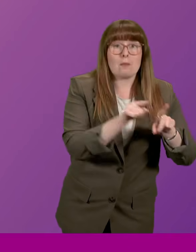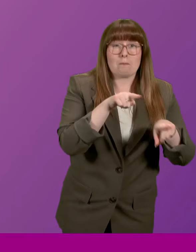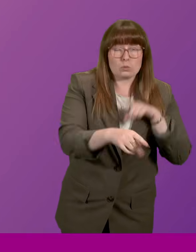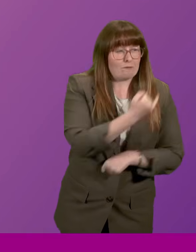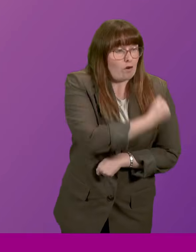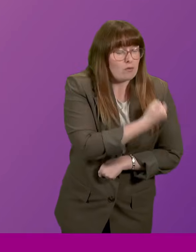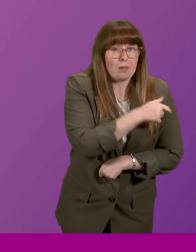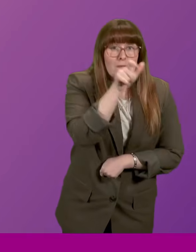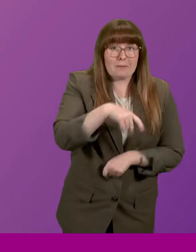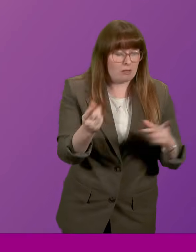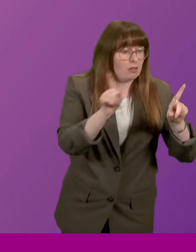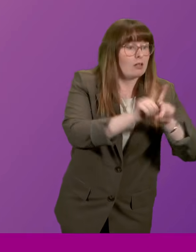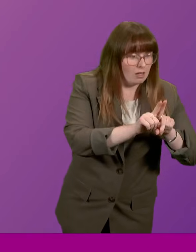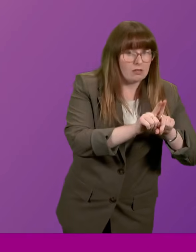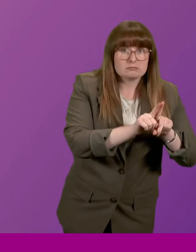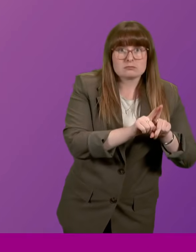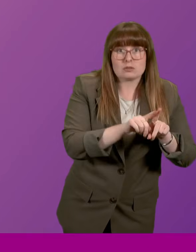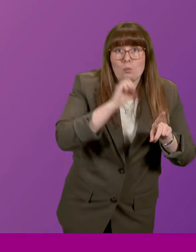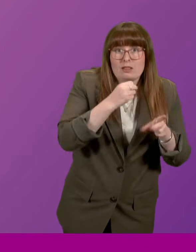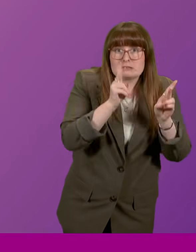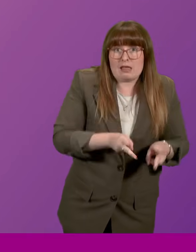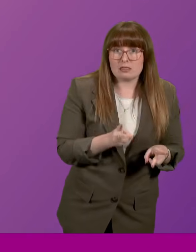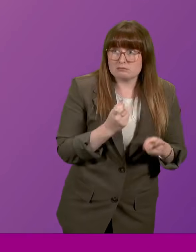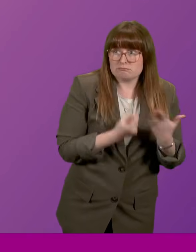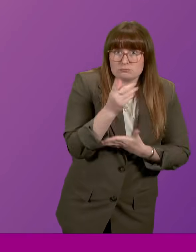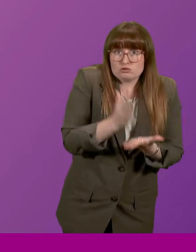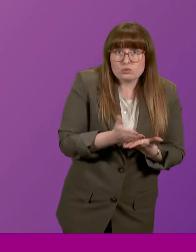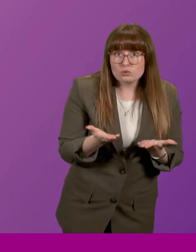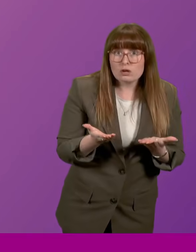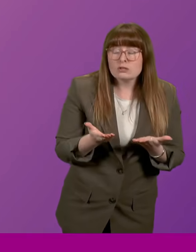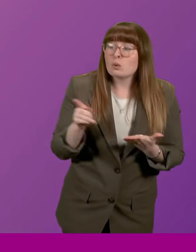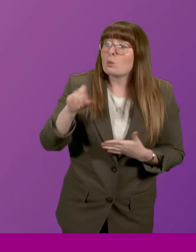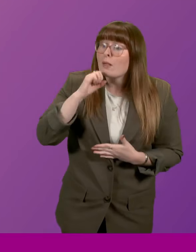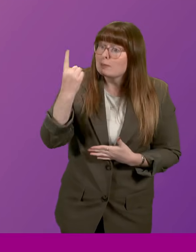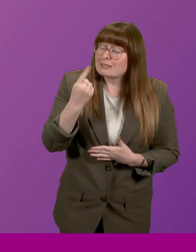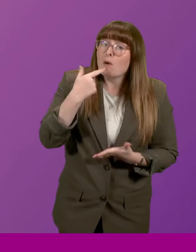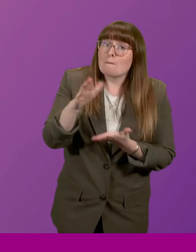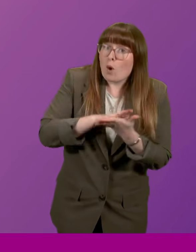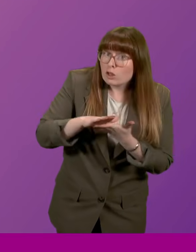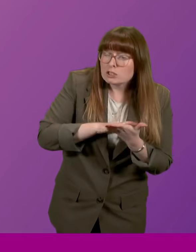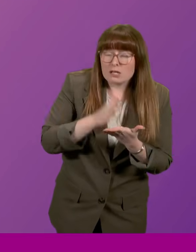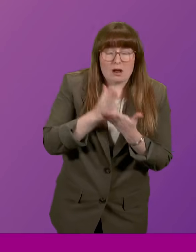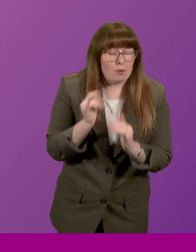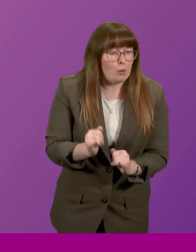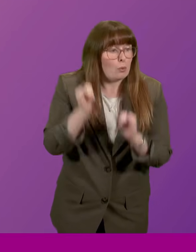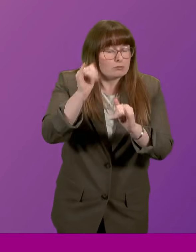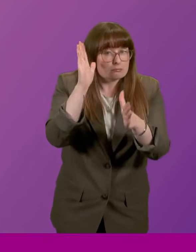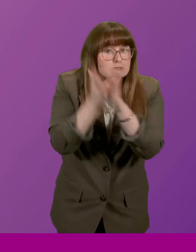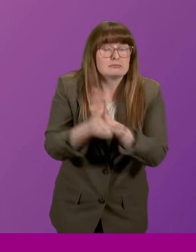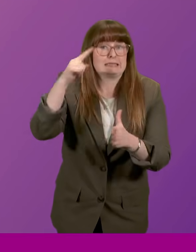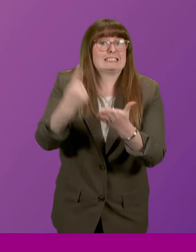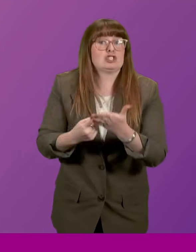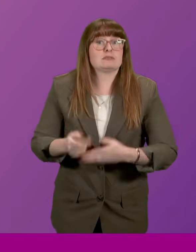the virus would lead to deaths. So will John Swinney apologise for this disastrous and catastrophic